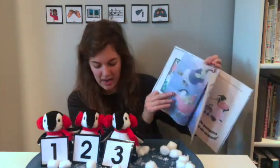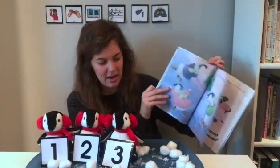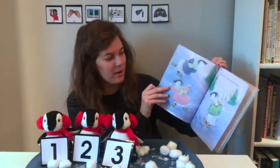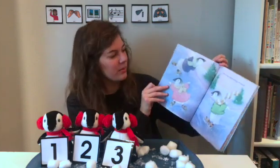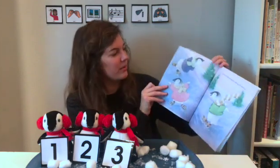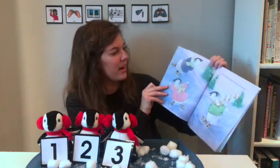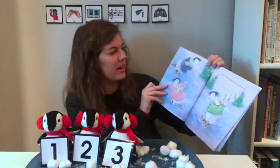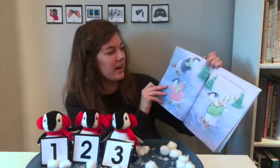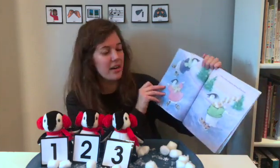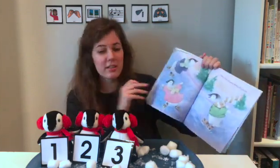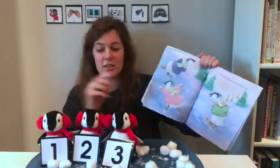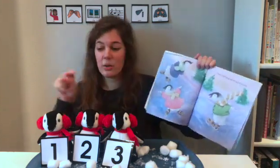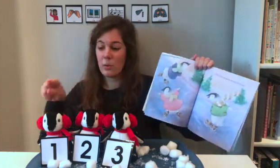Now there's